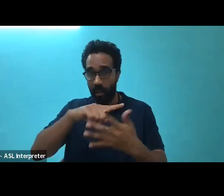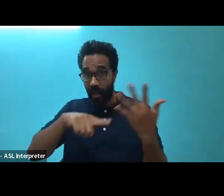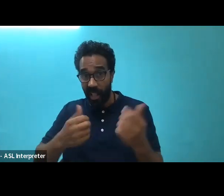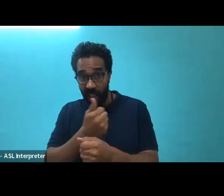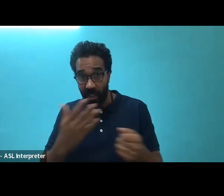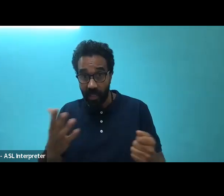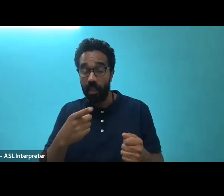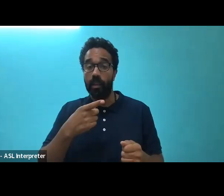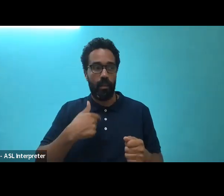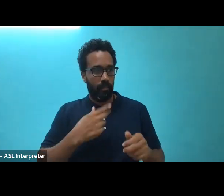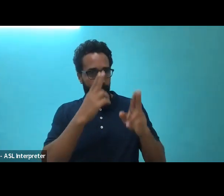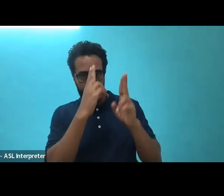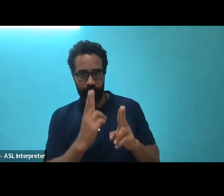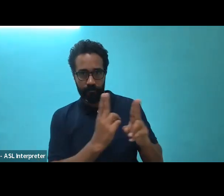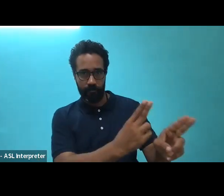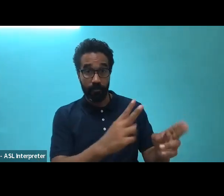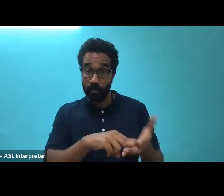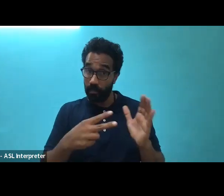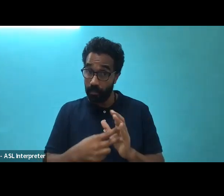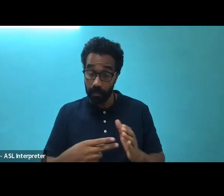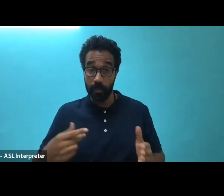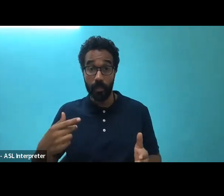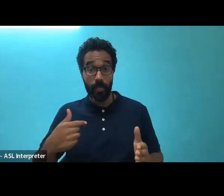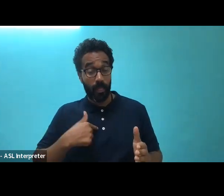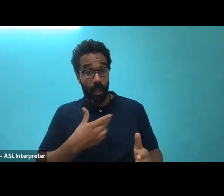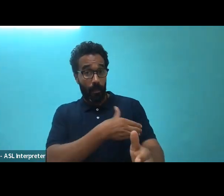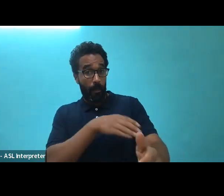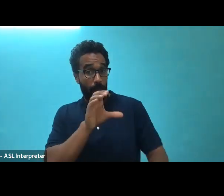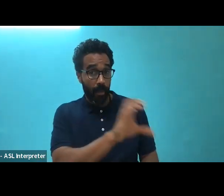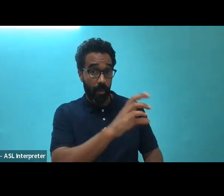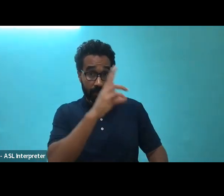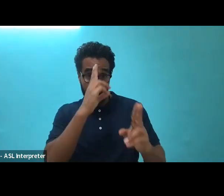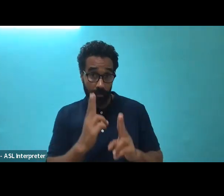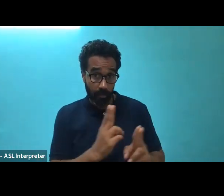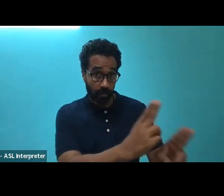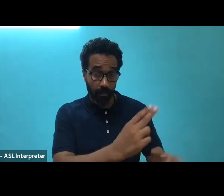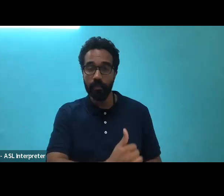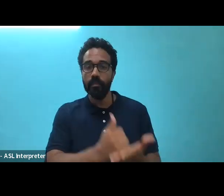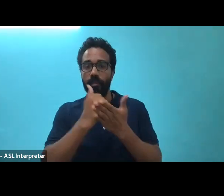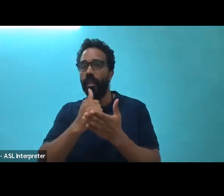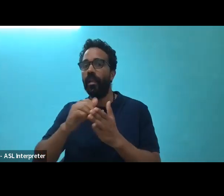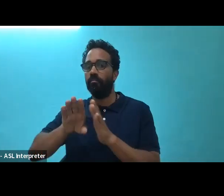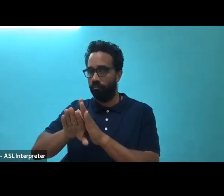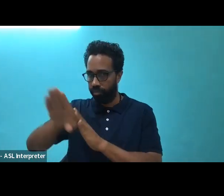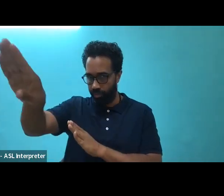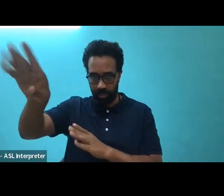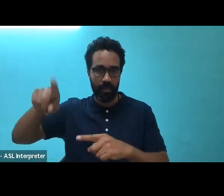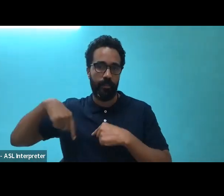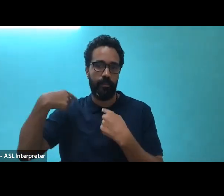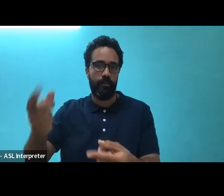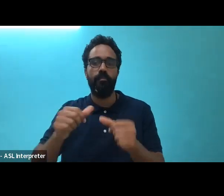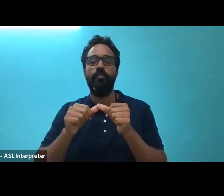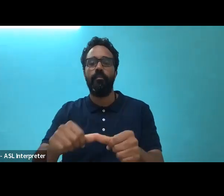survived if I did not empower people, the core of consumer control. One thing I think that's